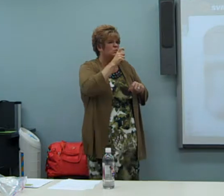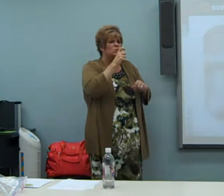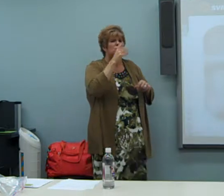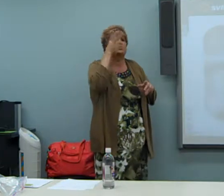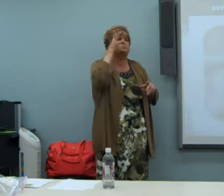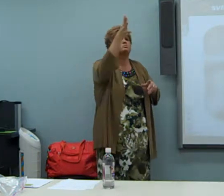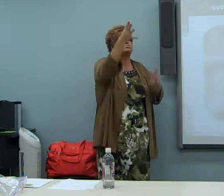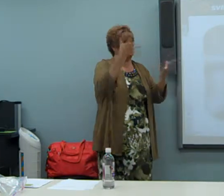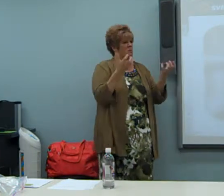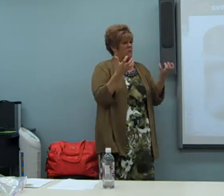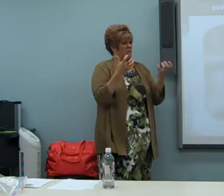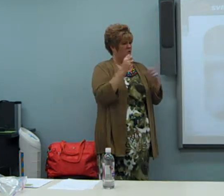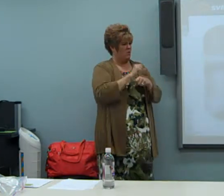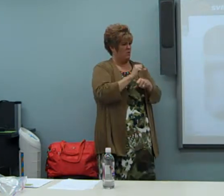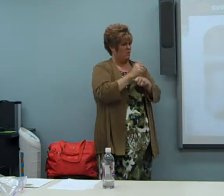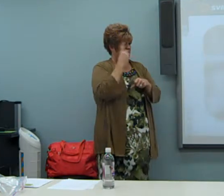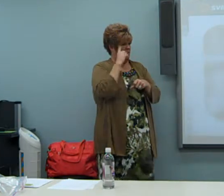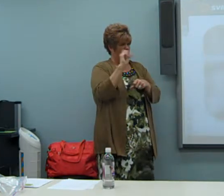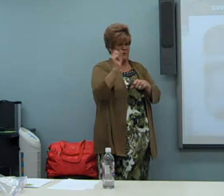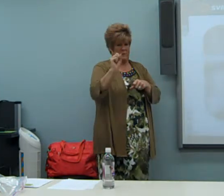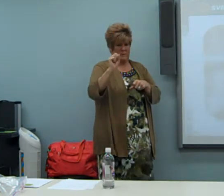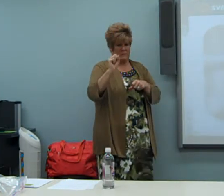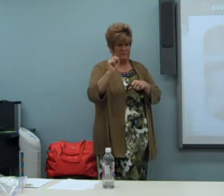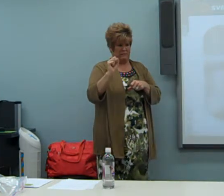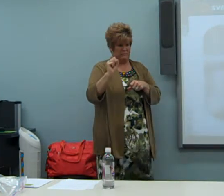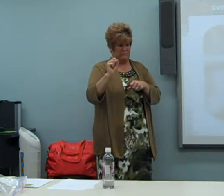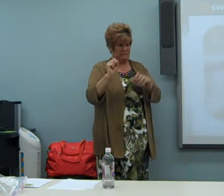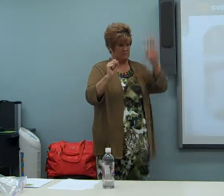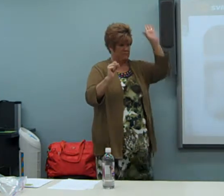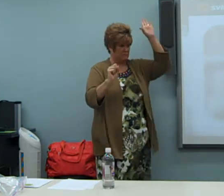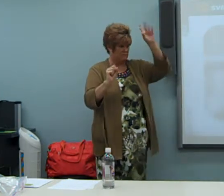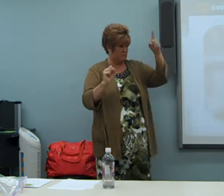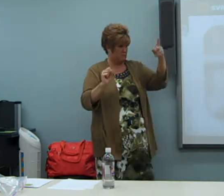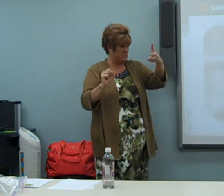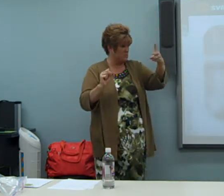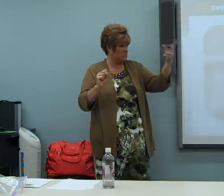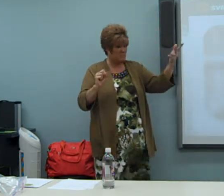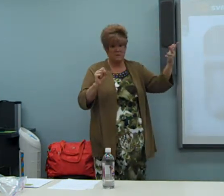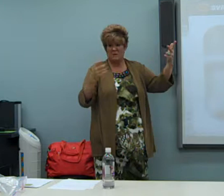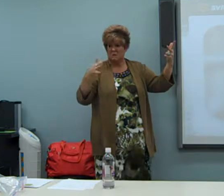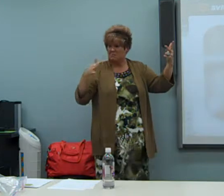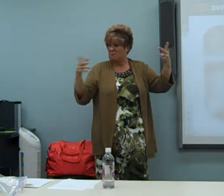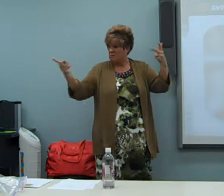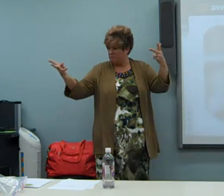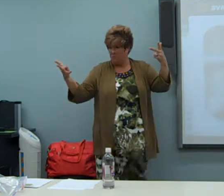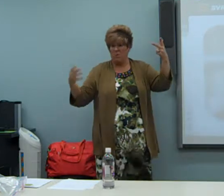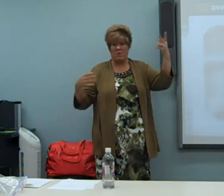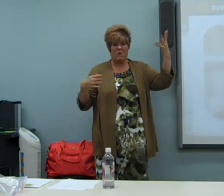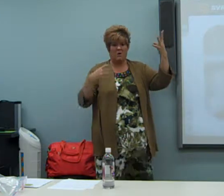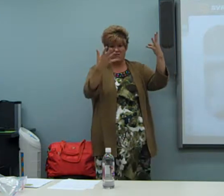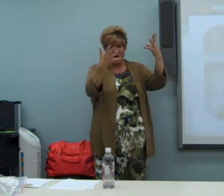I just want to quickly explain why I work for Sorensen. Oh, who is interested in working for Sorensen